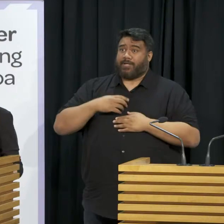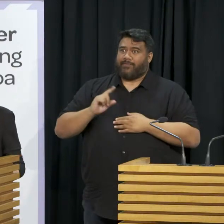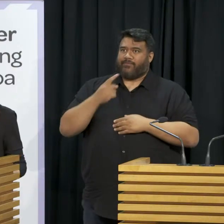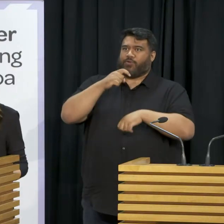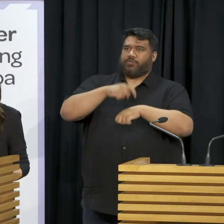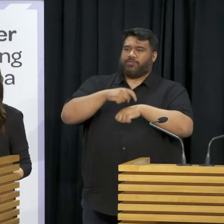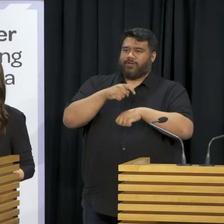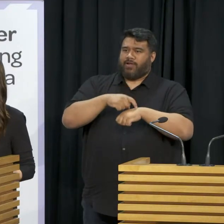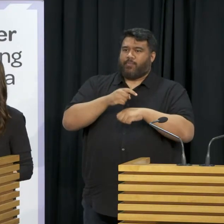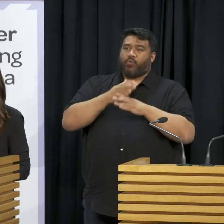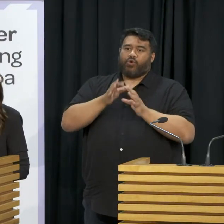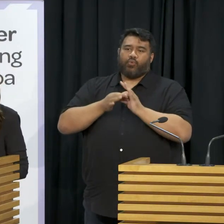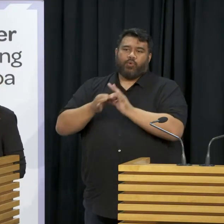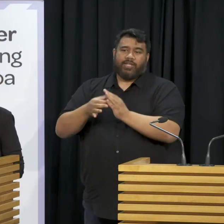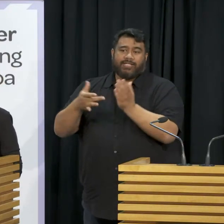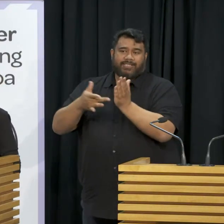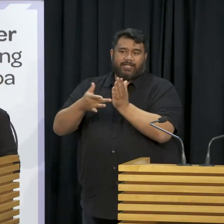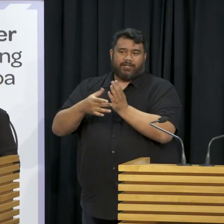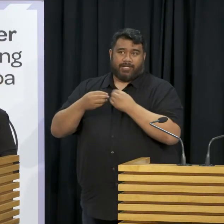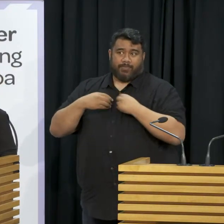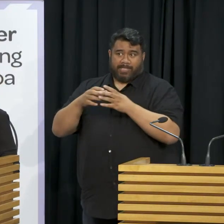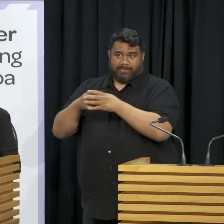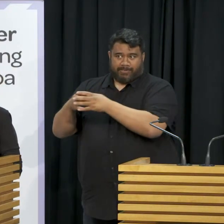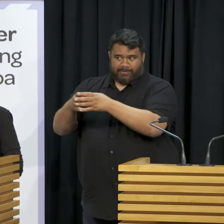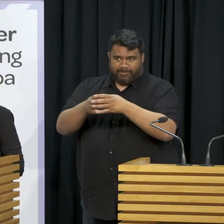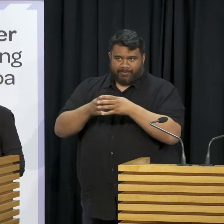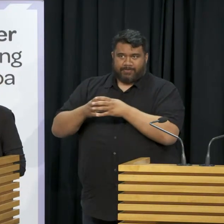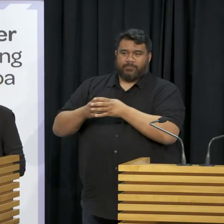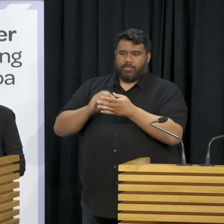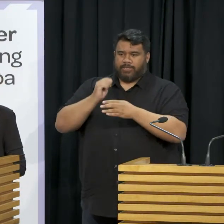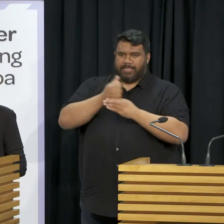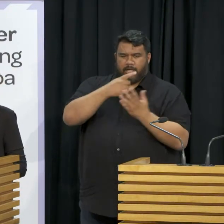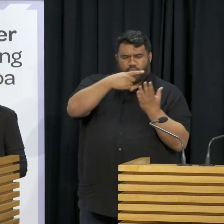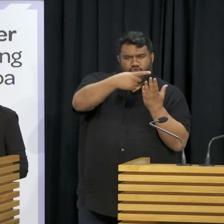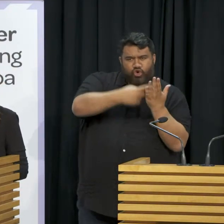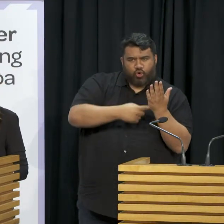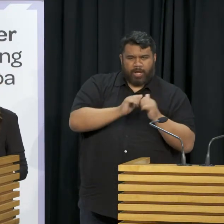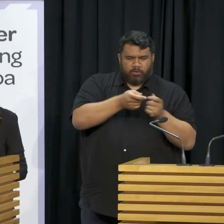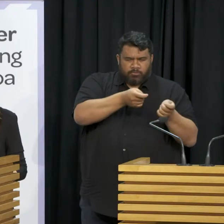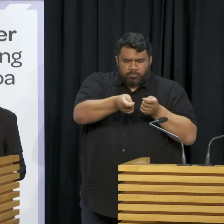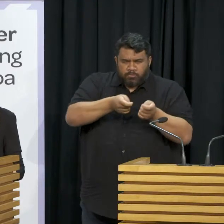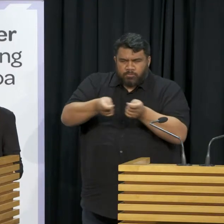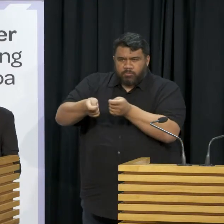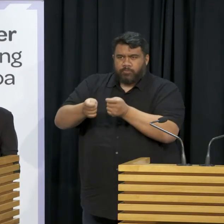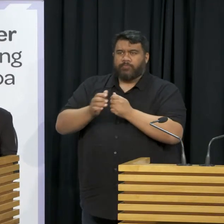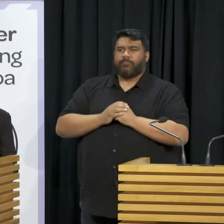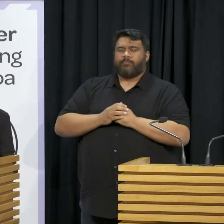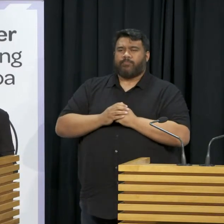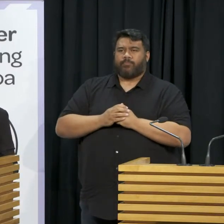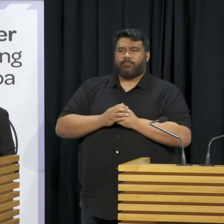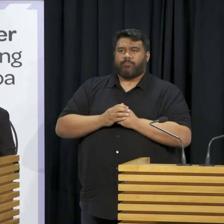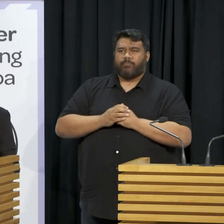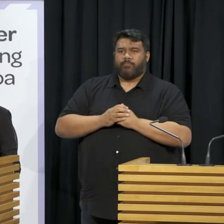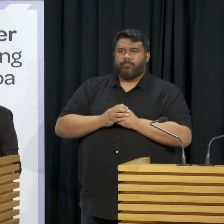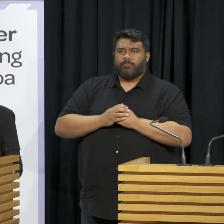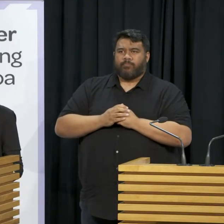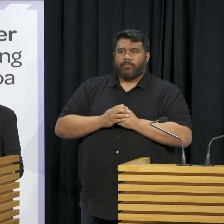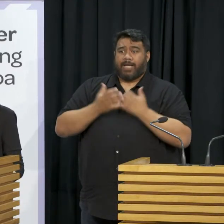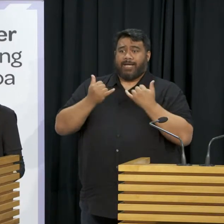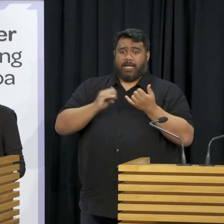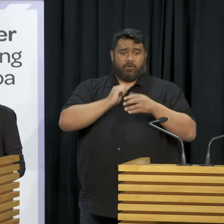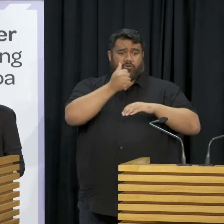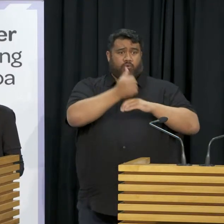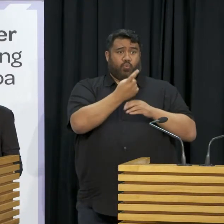working together. We've established crisis protocols, and the Global Internet Forum for Counter-Terrorism is now a standalone